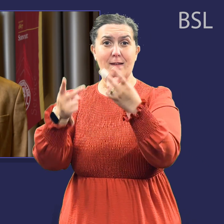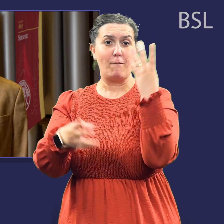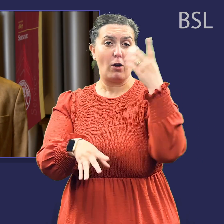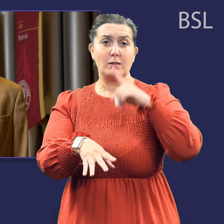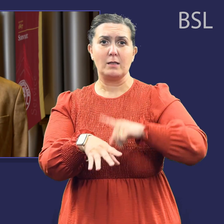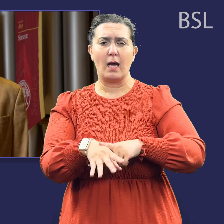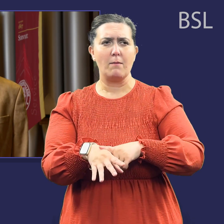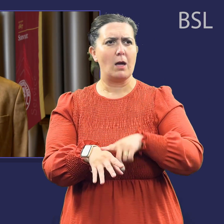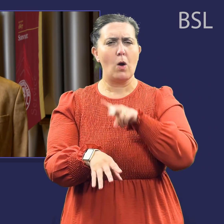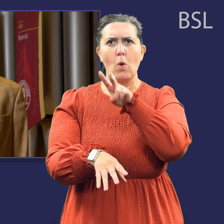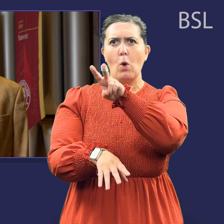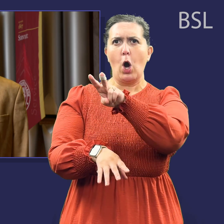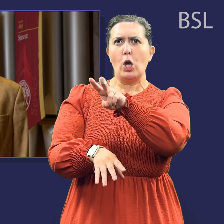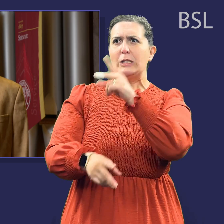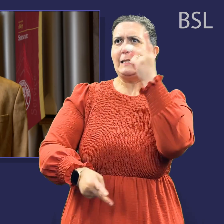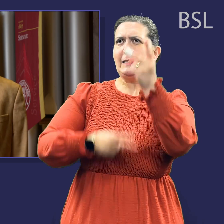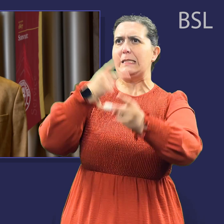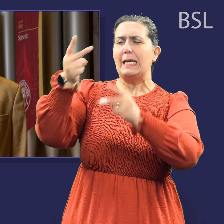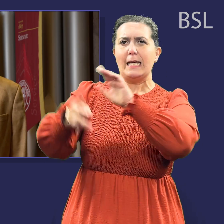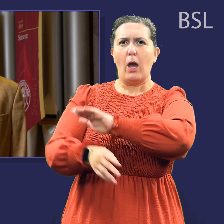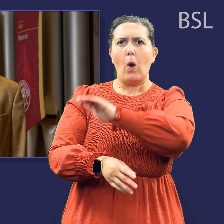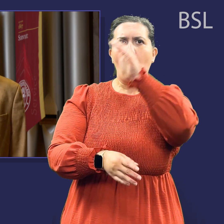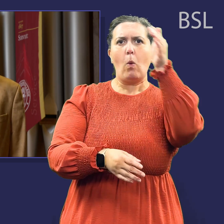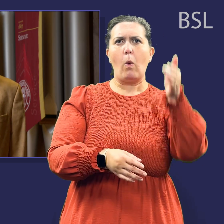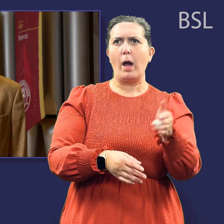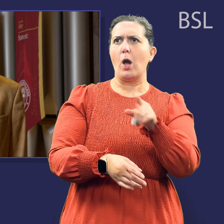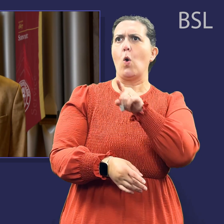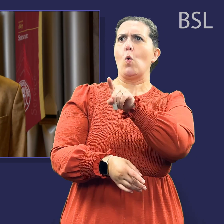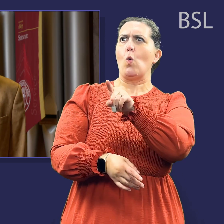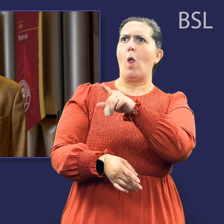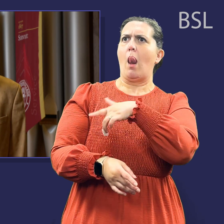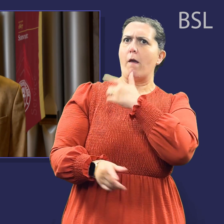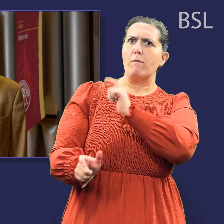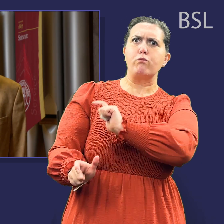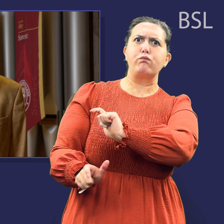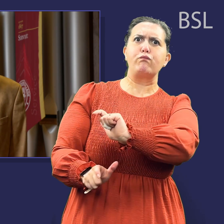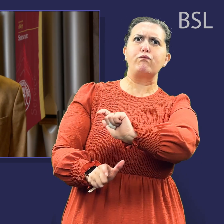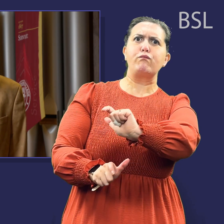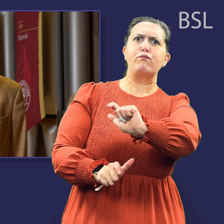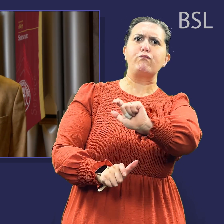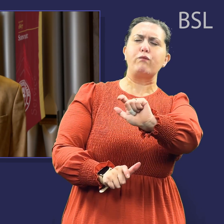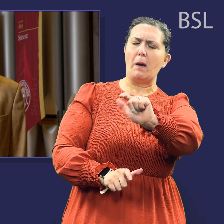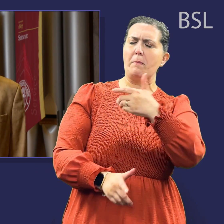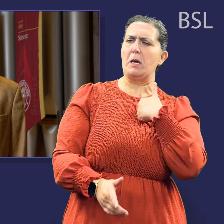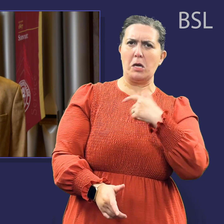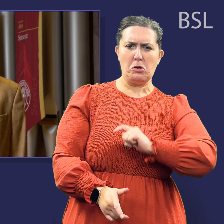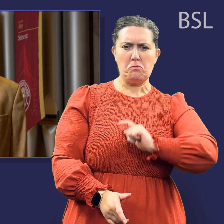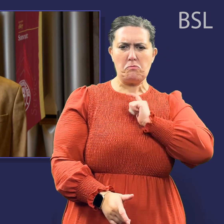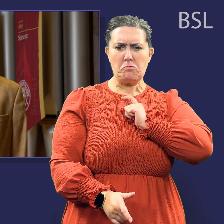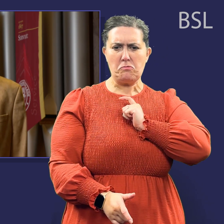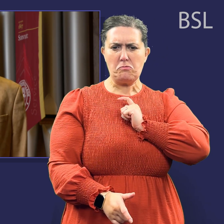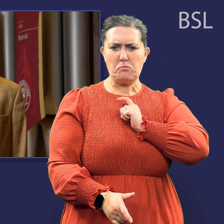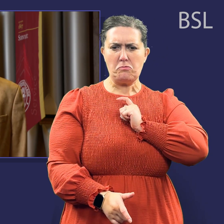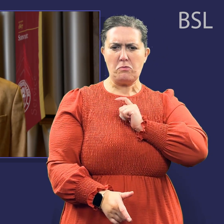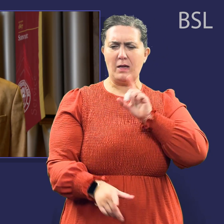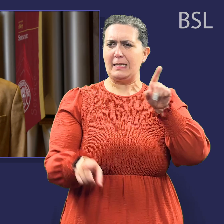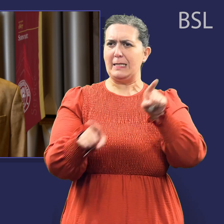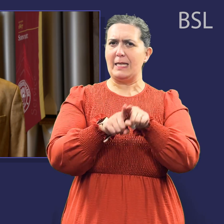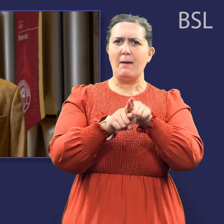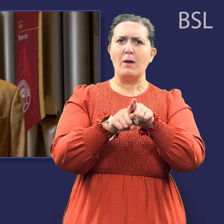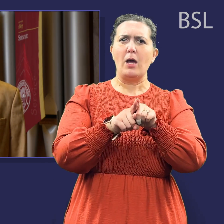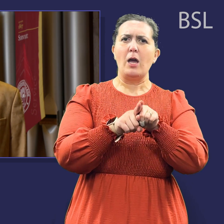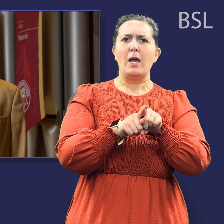observe that the Tabernacle Choir family live a long time. I'm convinced that the statement Dr.